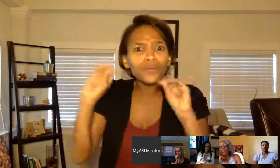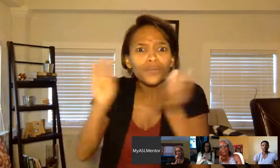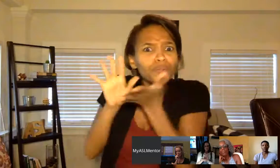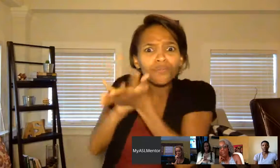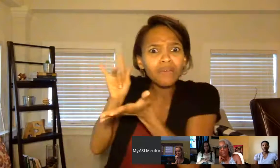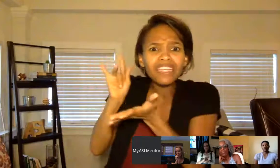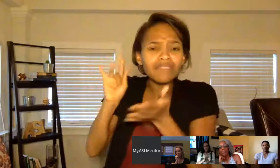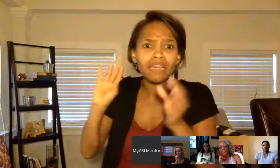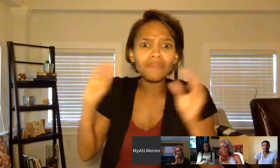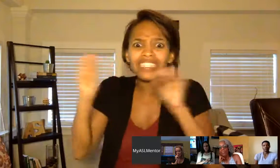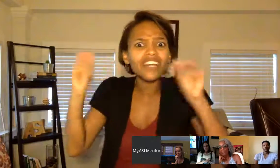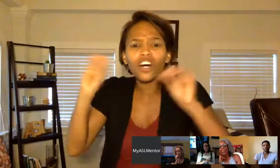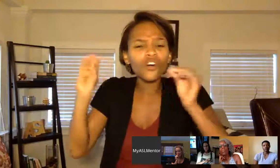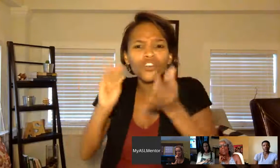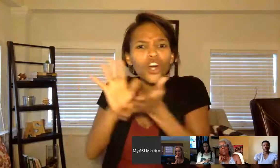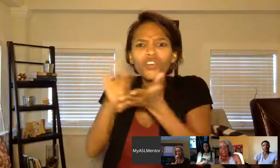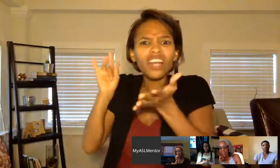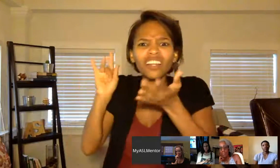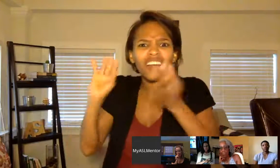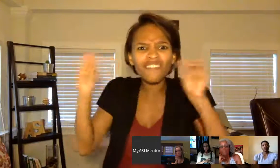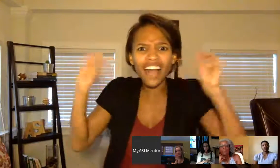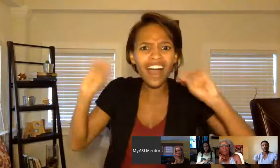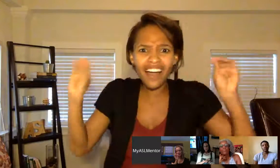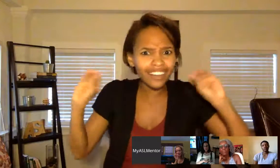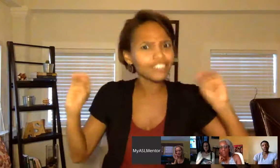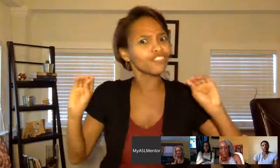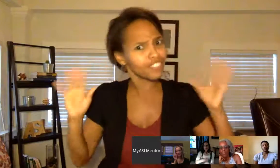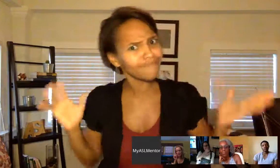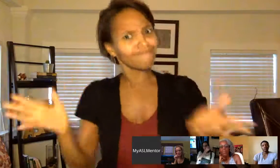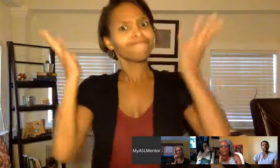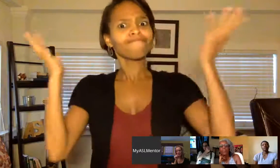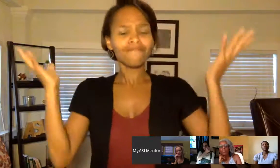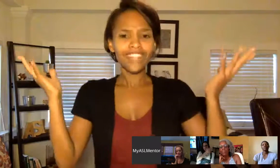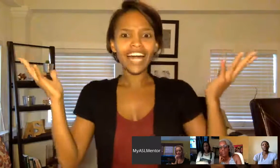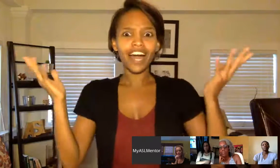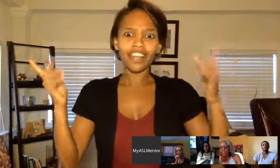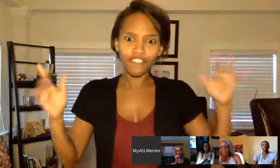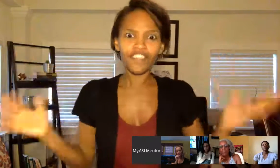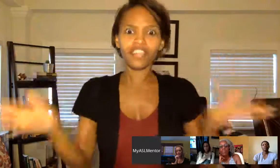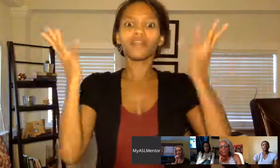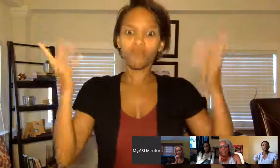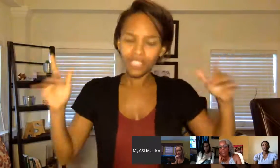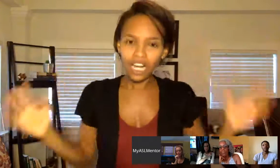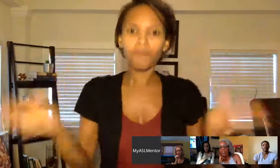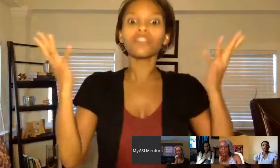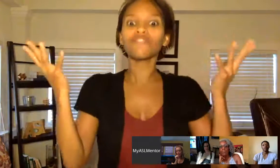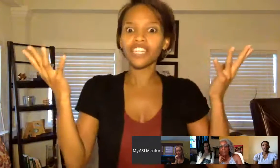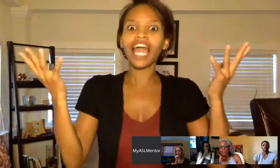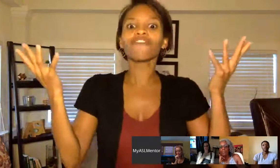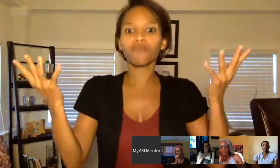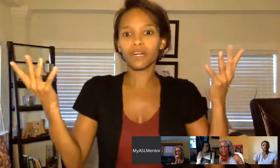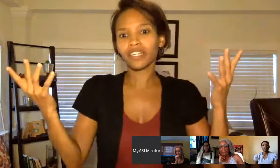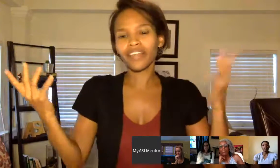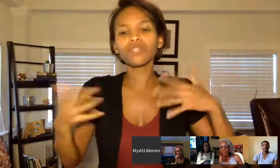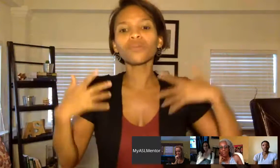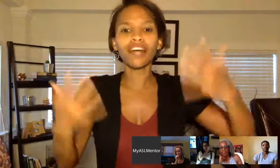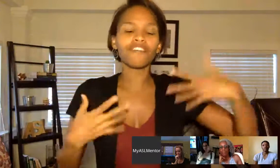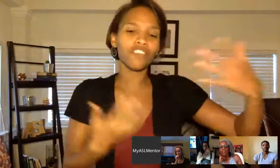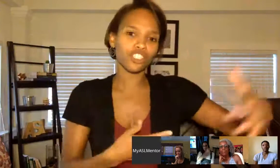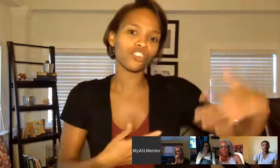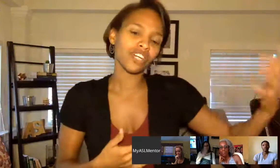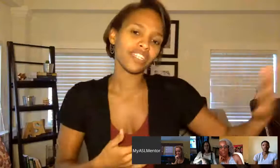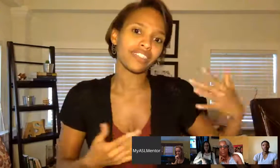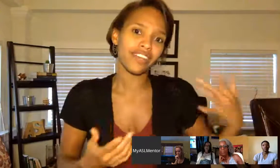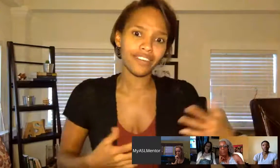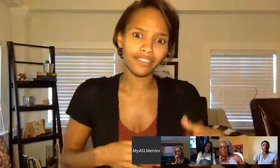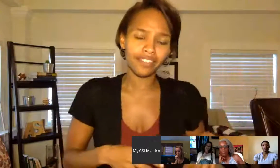not, maybe it's none of that, just that kind of thing, like uplifting everybody. That's what I kind of feel